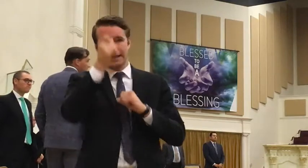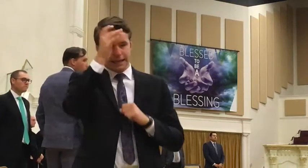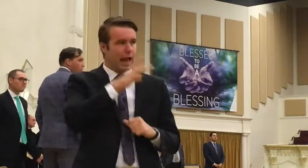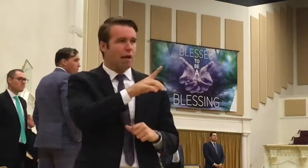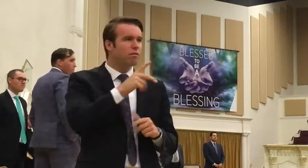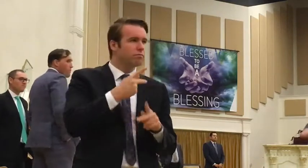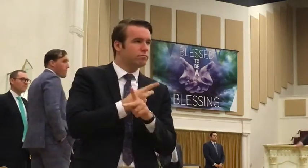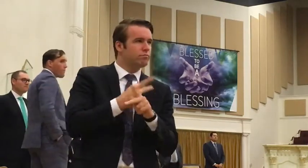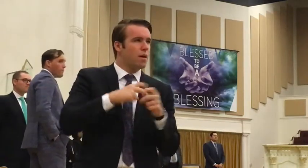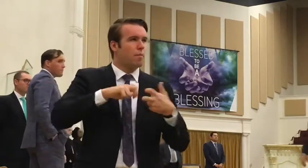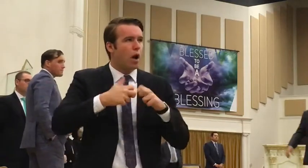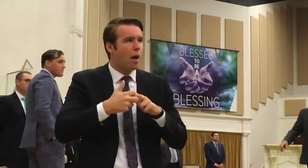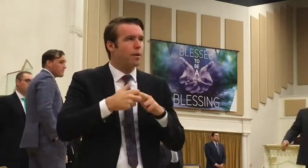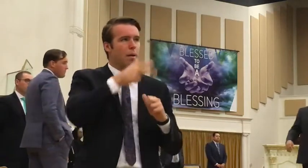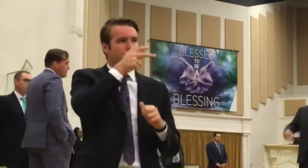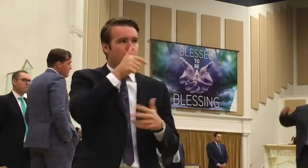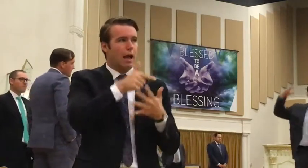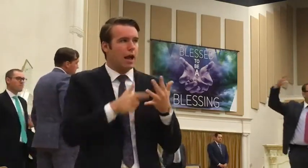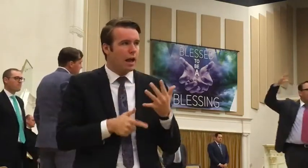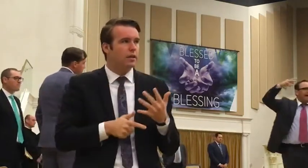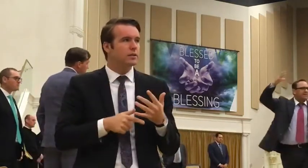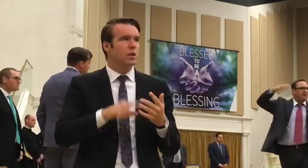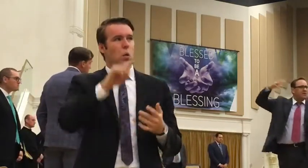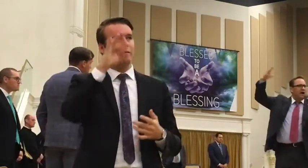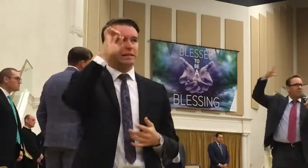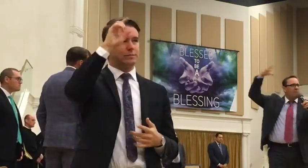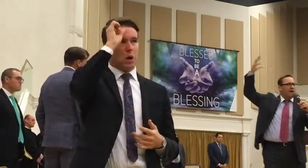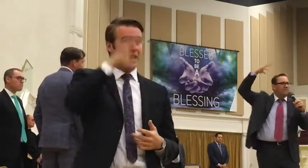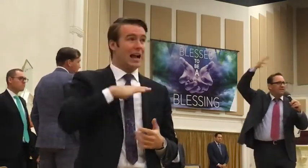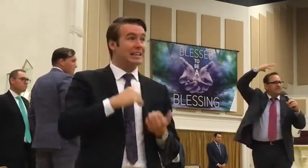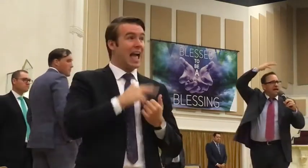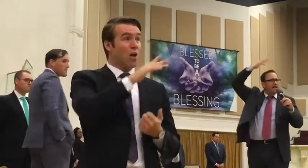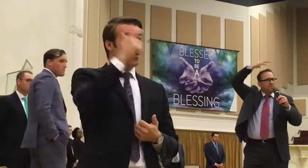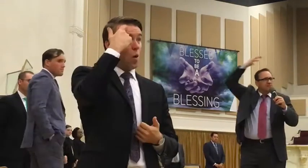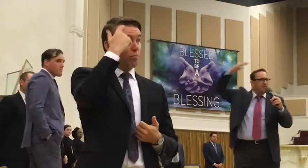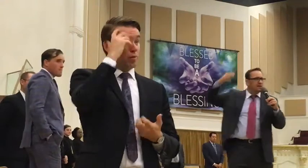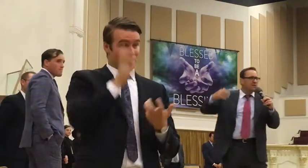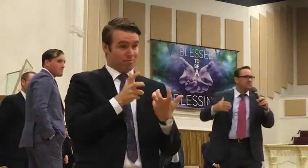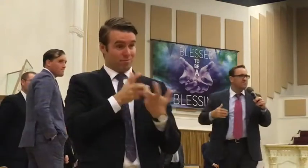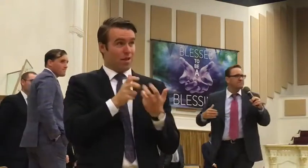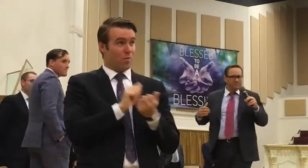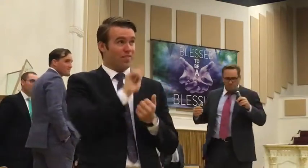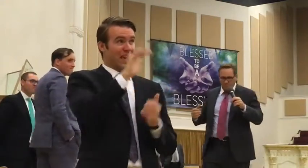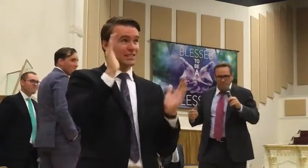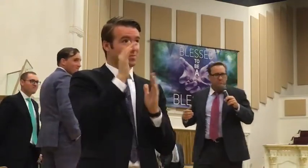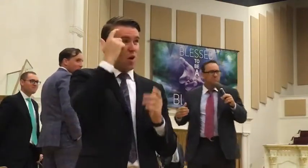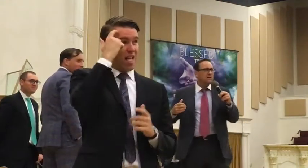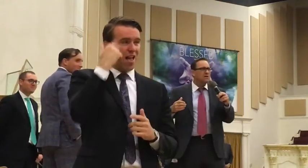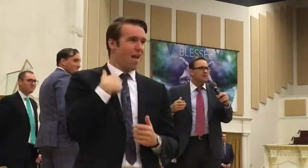and bugs and all that stuff in there. One of those smart guys. I don't know how your brain fits in that little skull of yours.